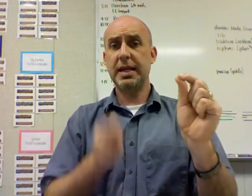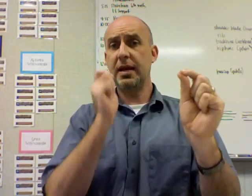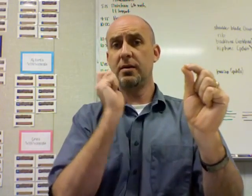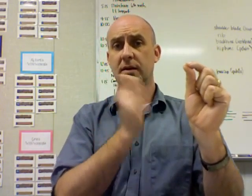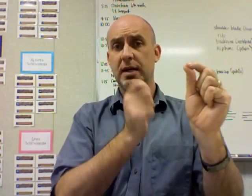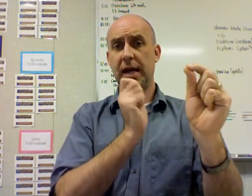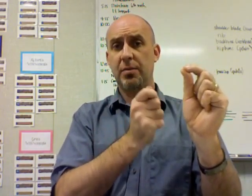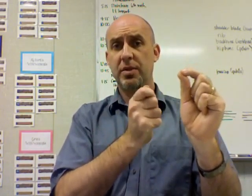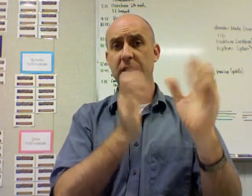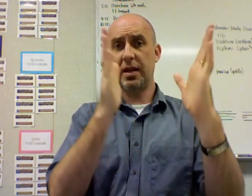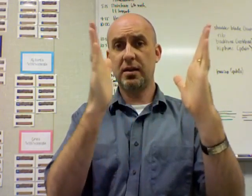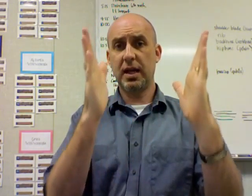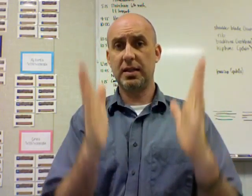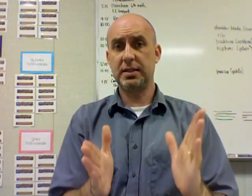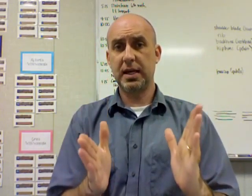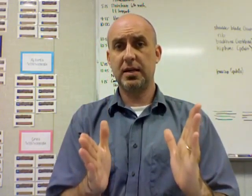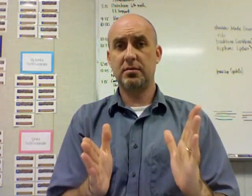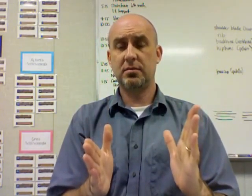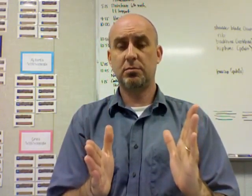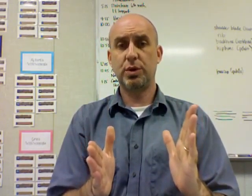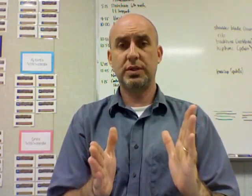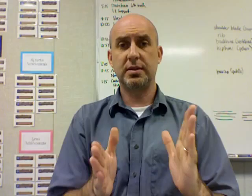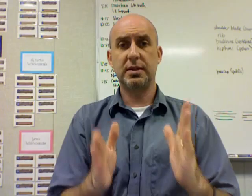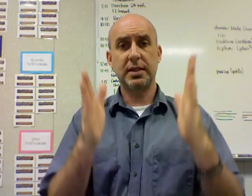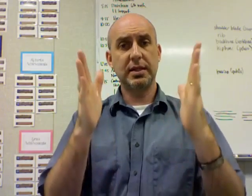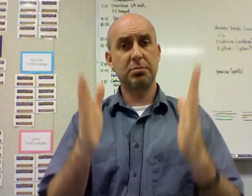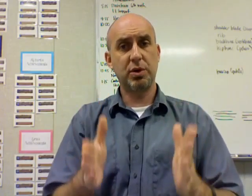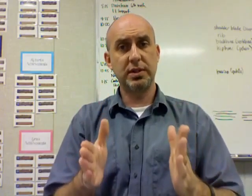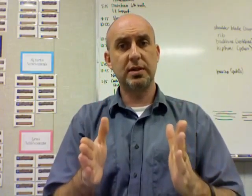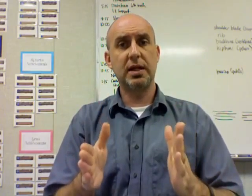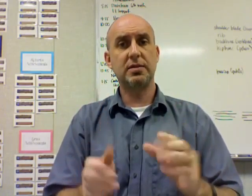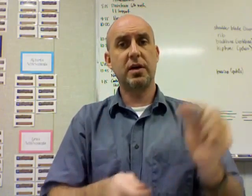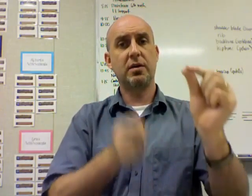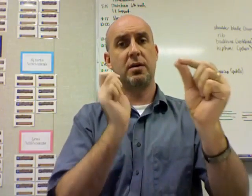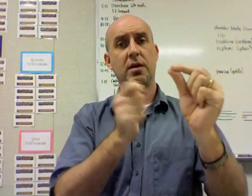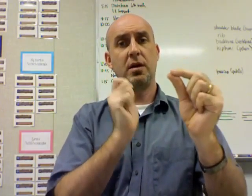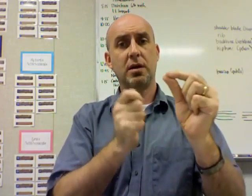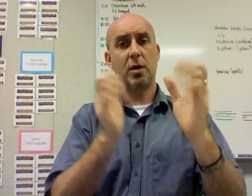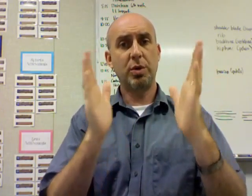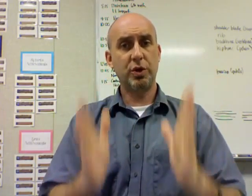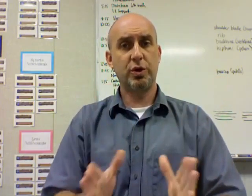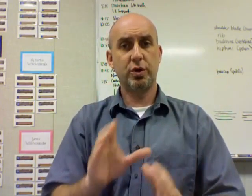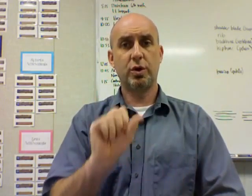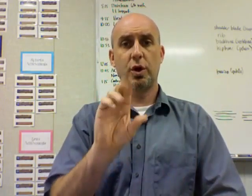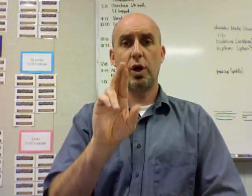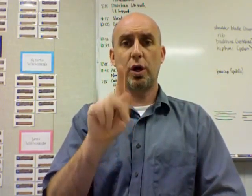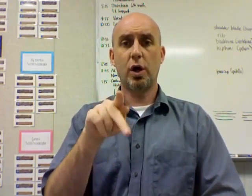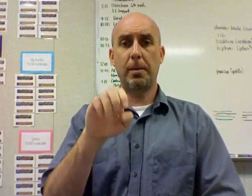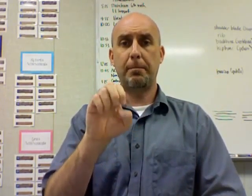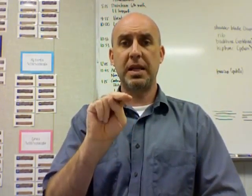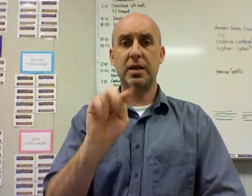nail, hammer the nail, and then sign person. It's like the person classifier. Carpenter.